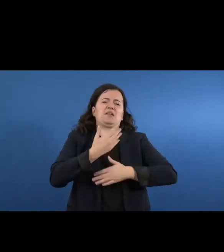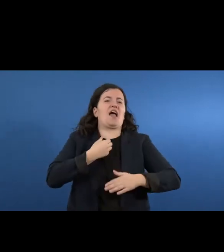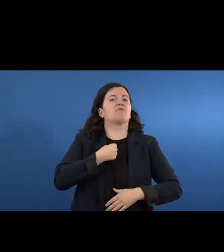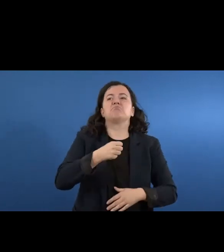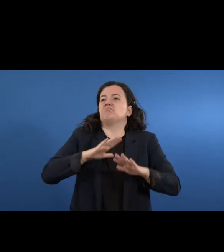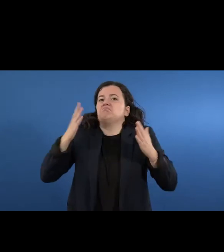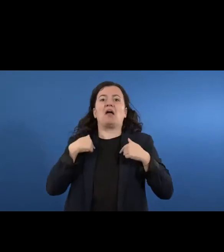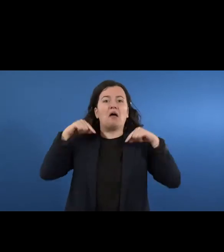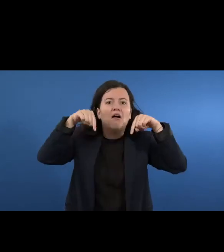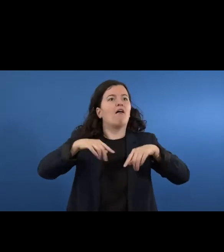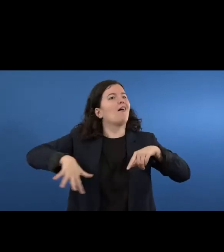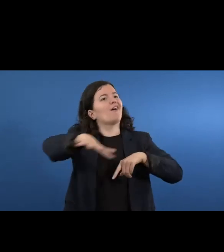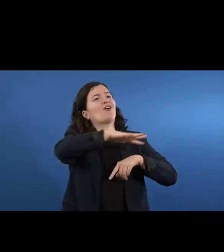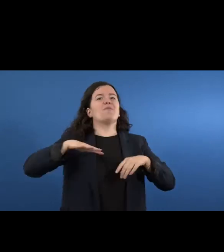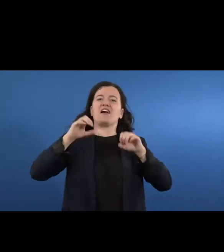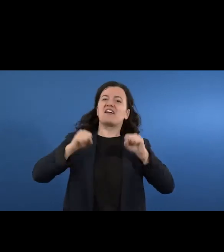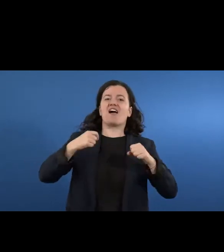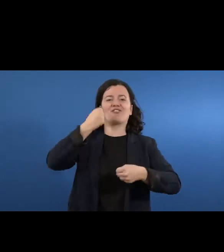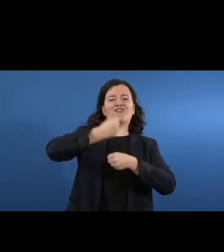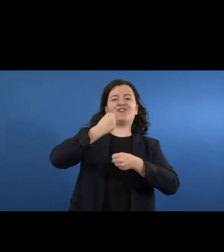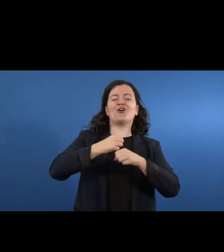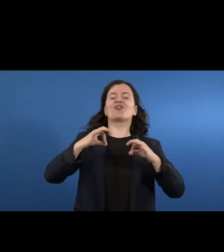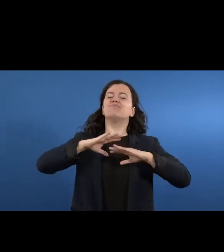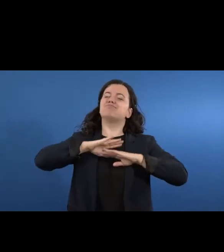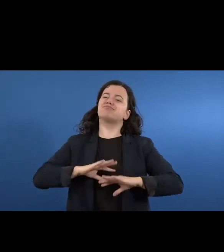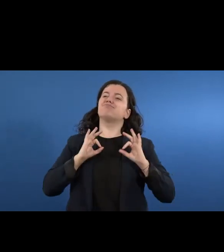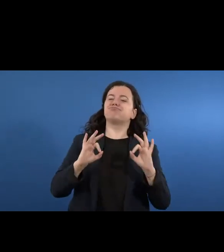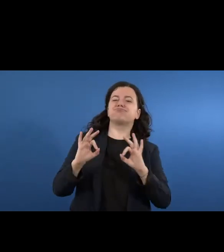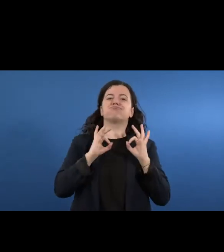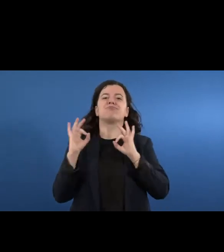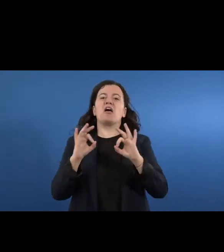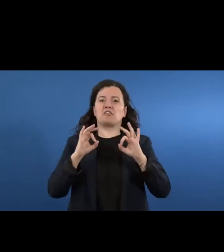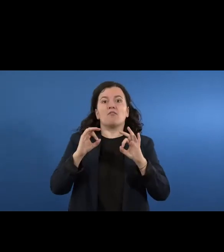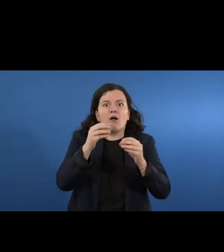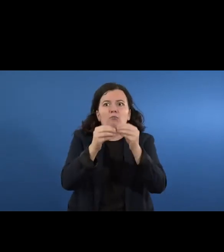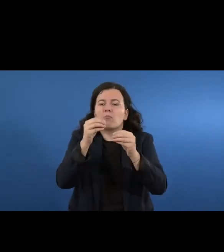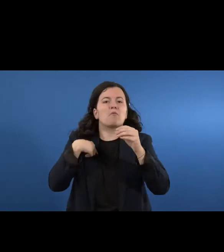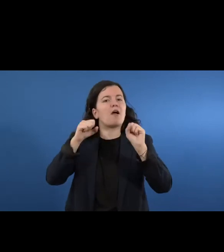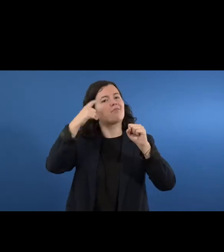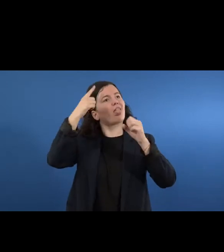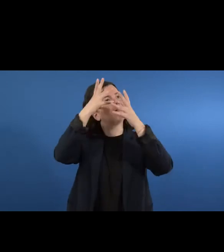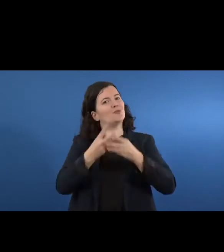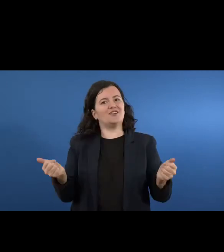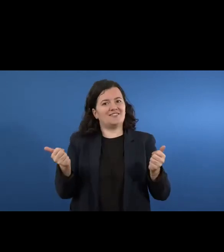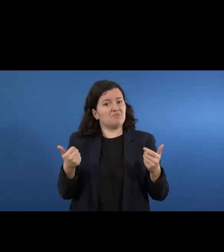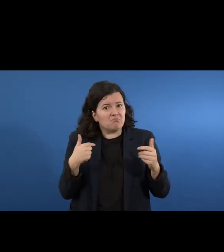out their best and the best to the company. So thanks for these remarks,